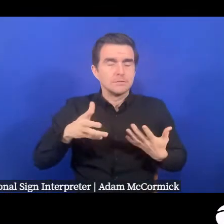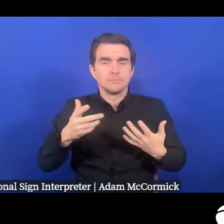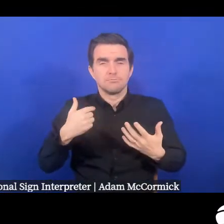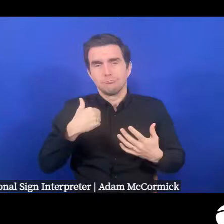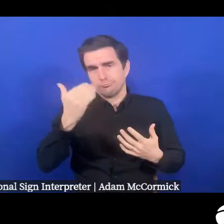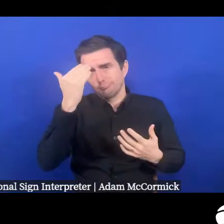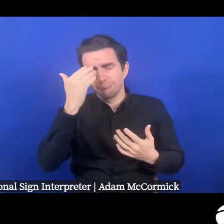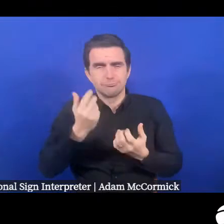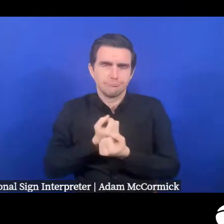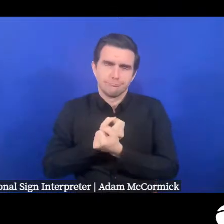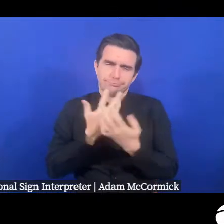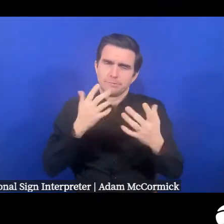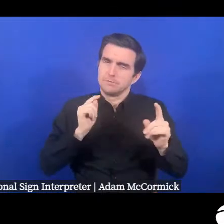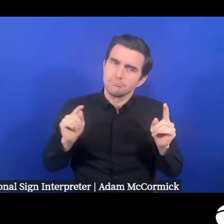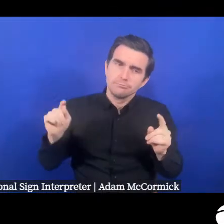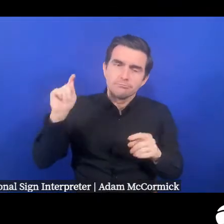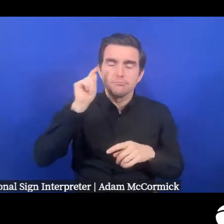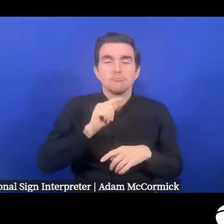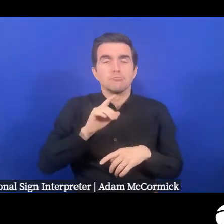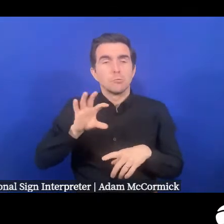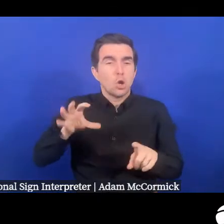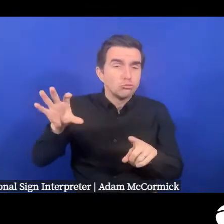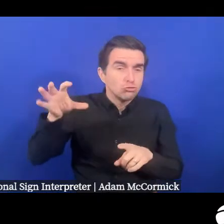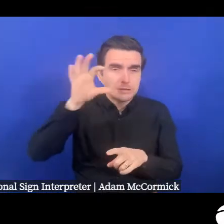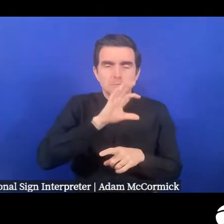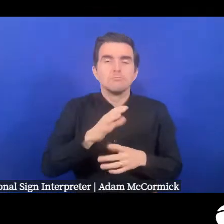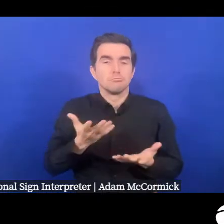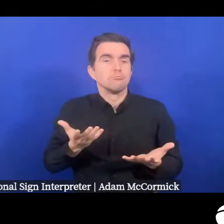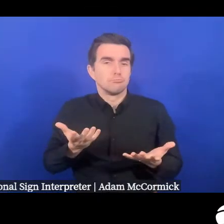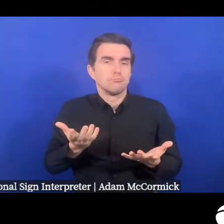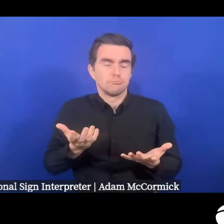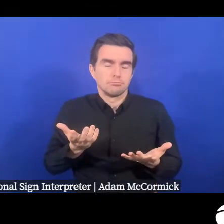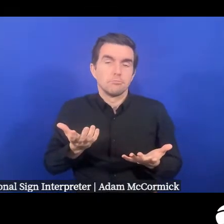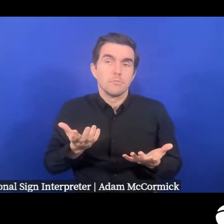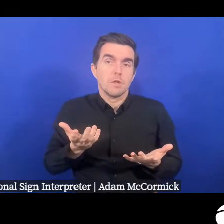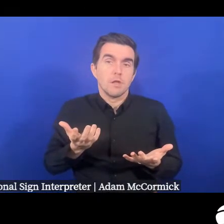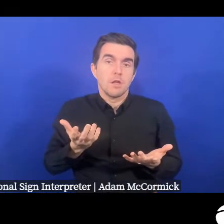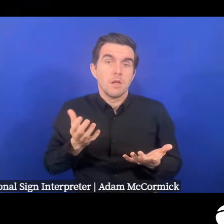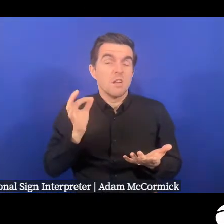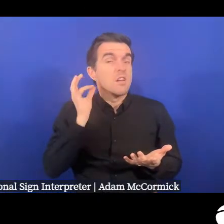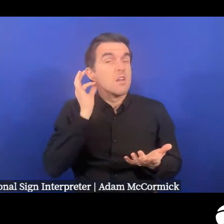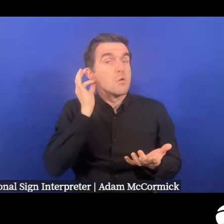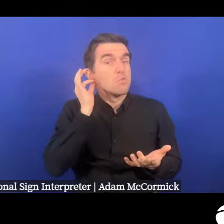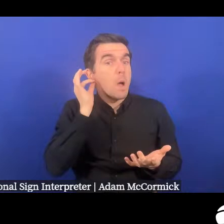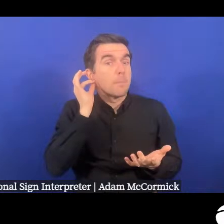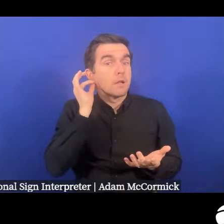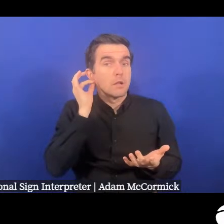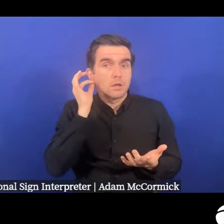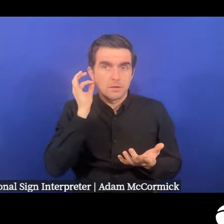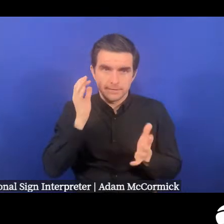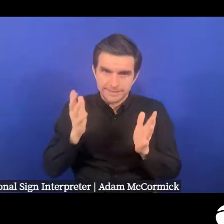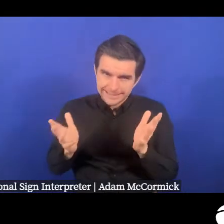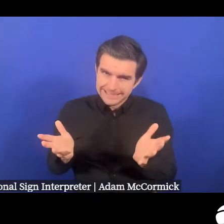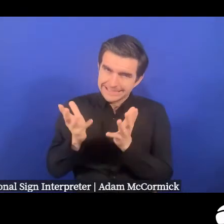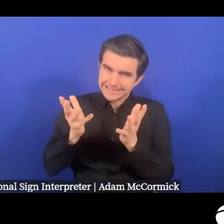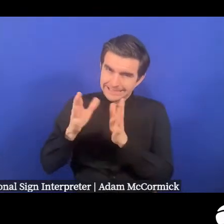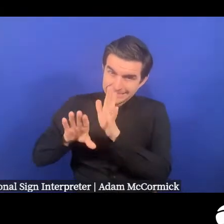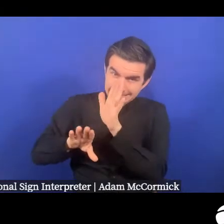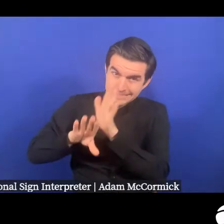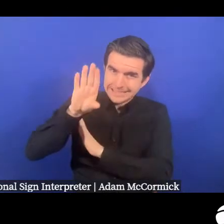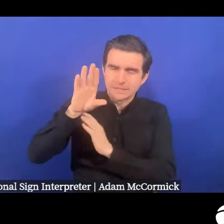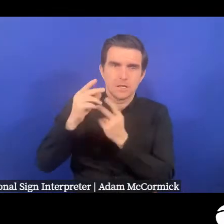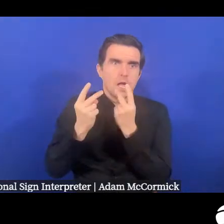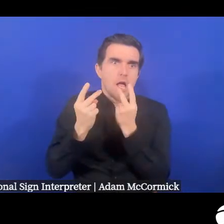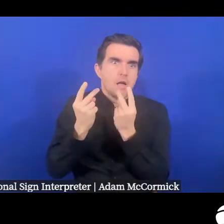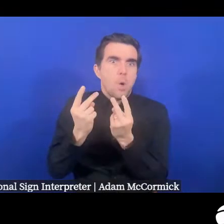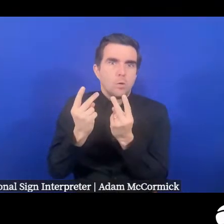a very important part of our sector workforce. Qualifying this woman, giving them the